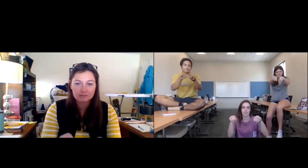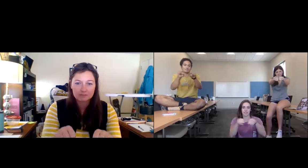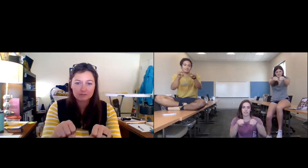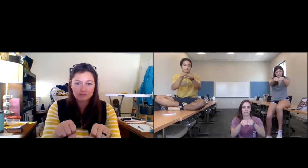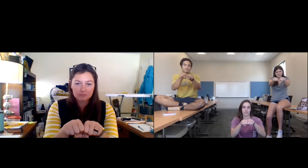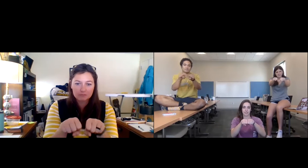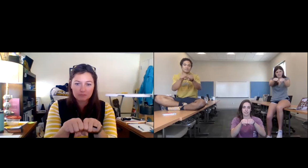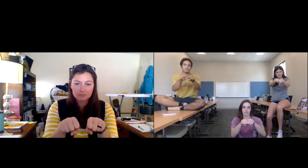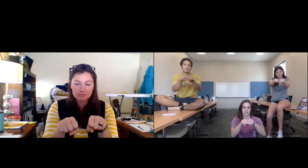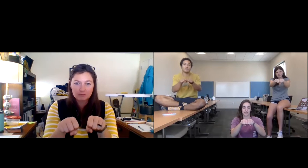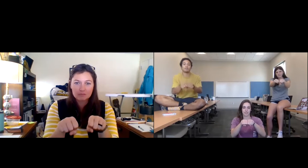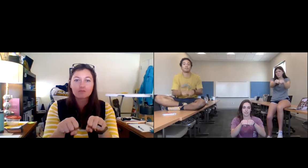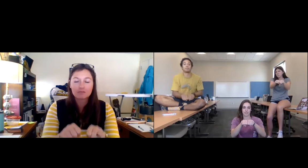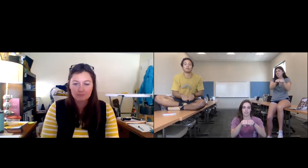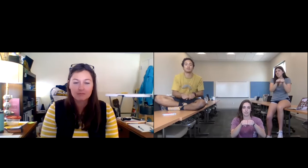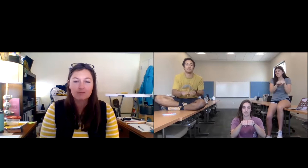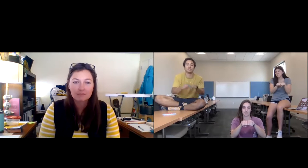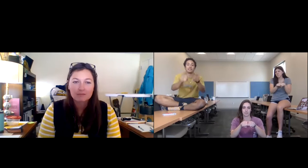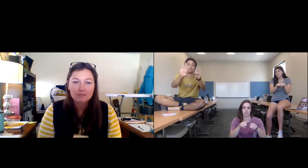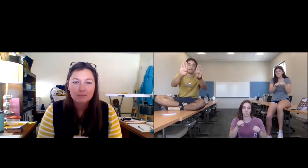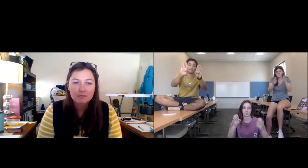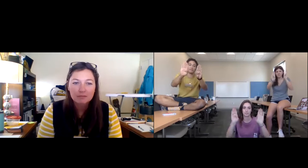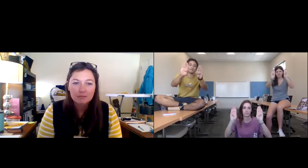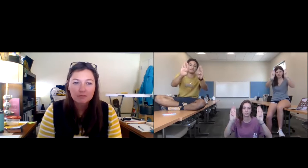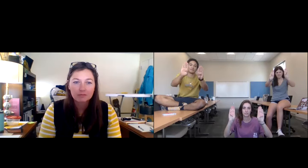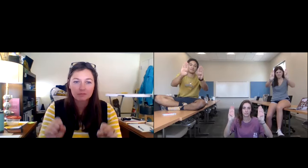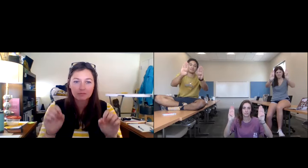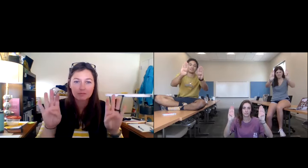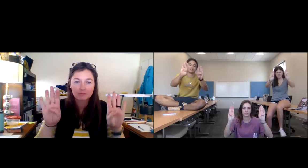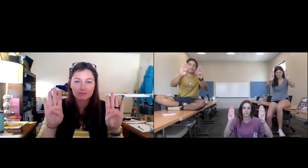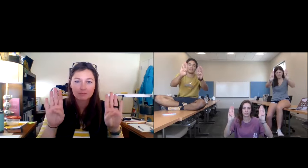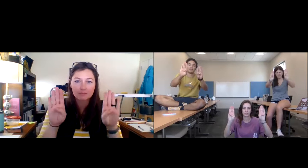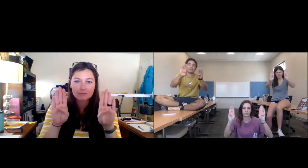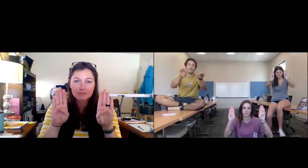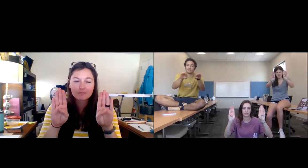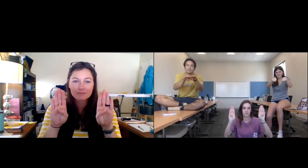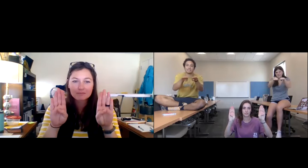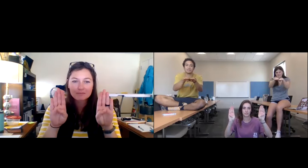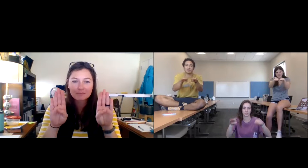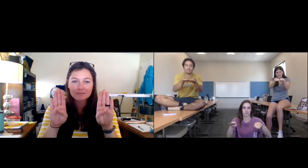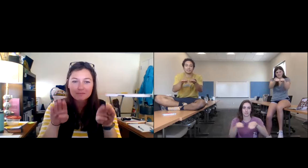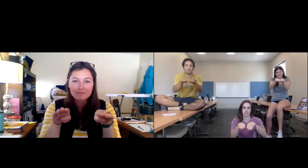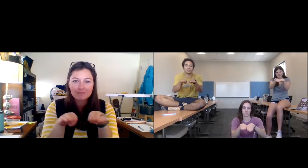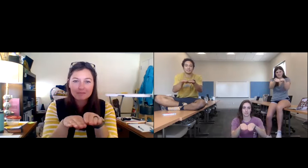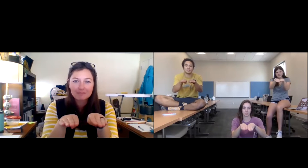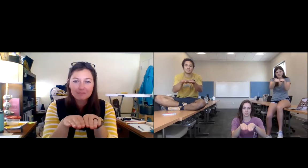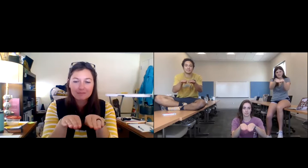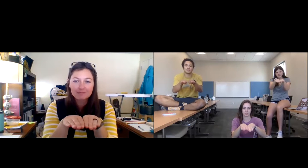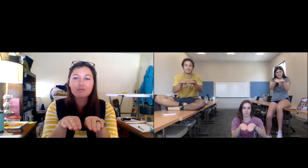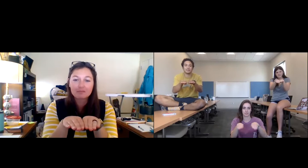S. But for boots, you're gonna take a B, just like that, and do the same motion. There you